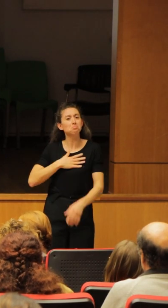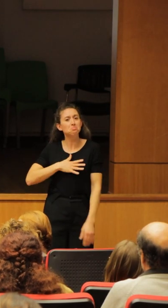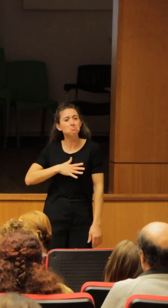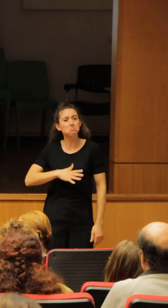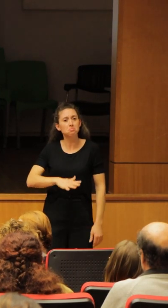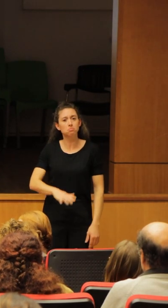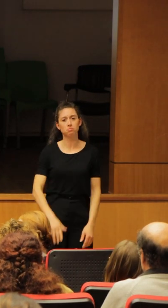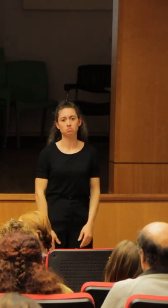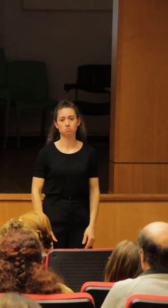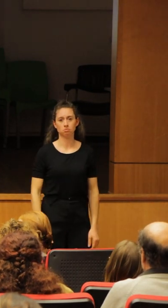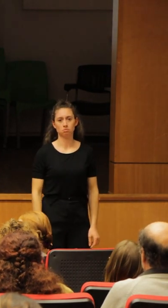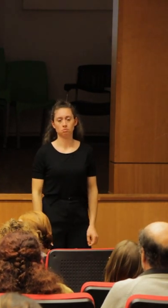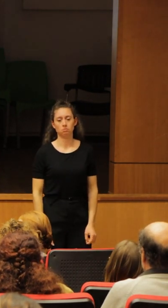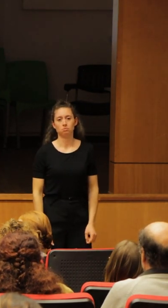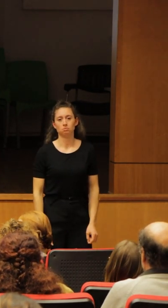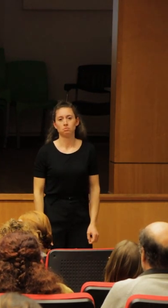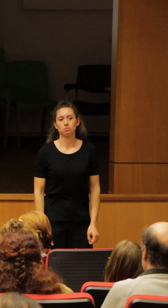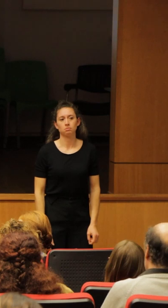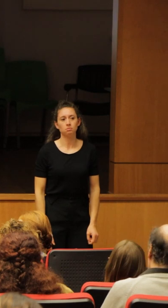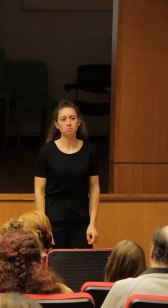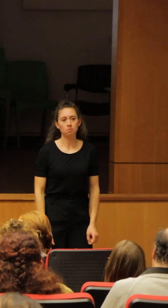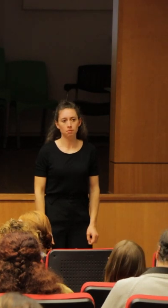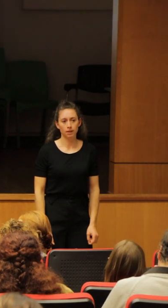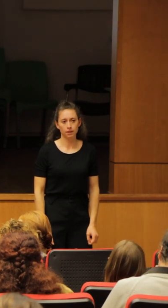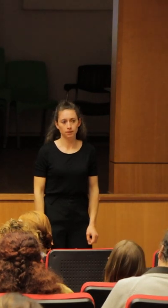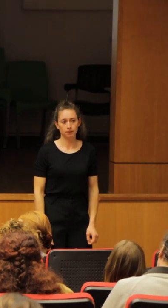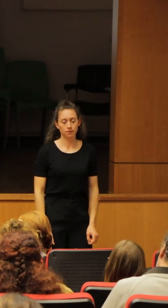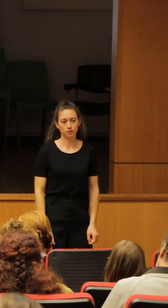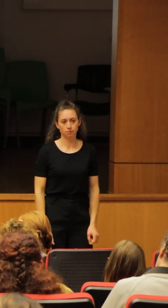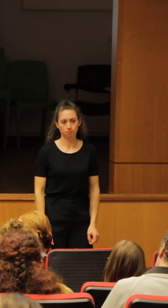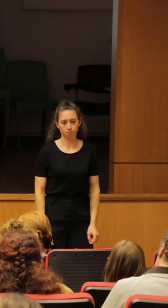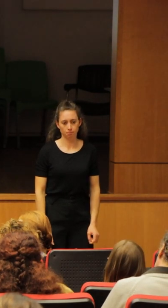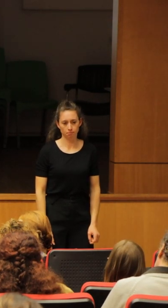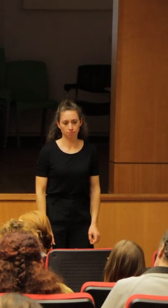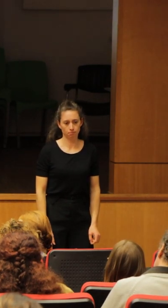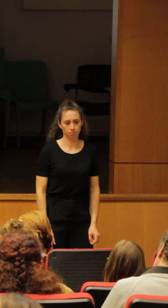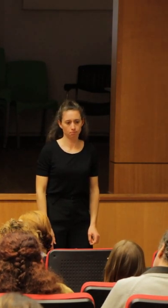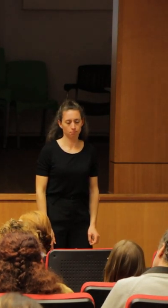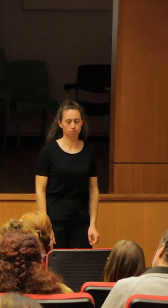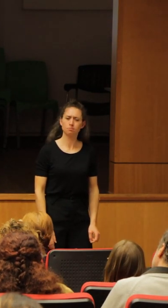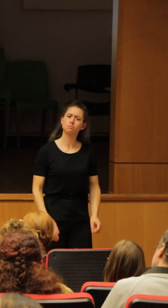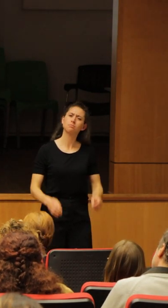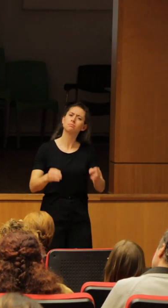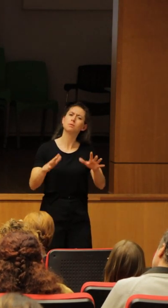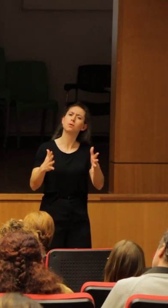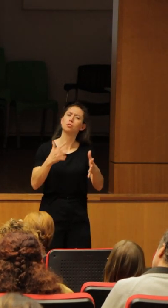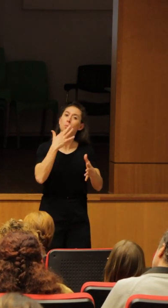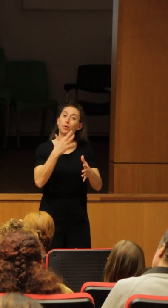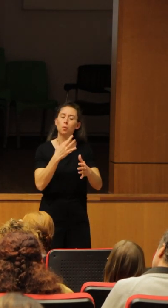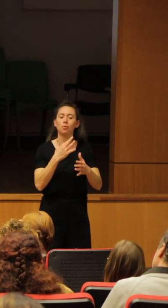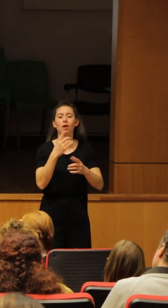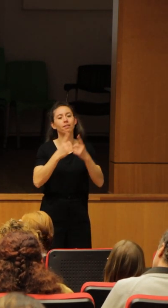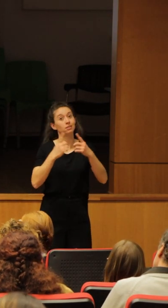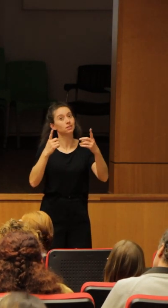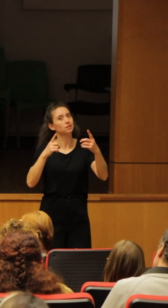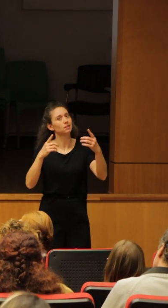tranquila. And as it happens when things are getting very, very bad, we're looking for miracles. ¿Y qué pasa cuando las cosas se ponen muy mal? Uno,